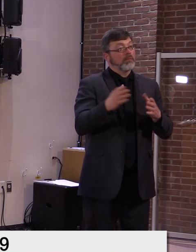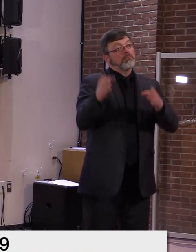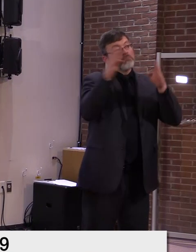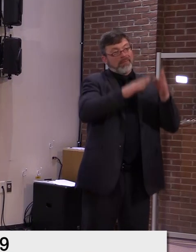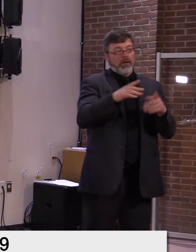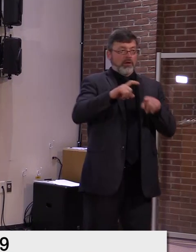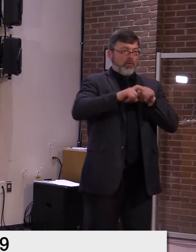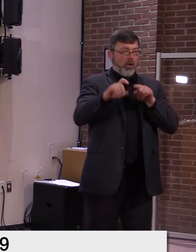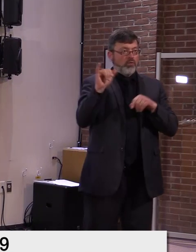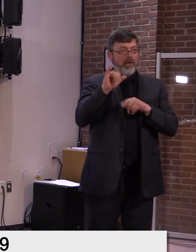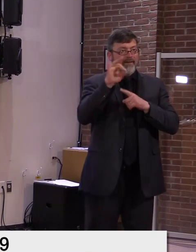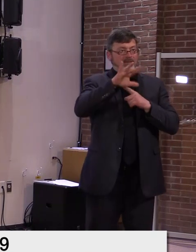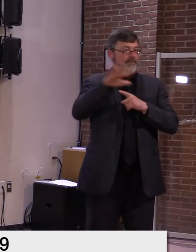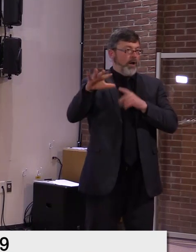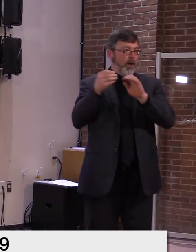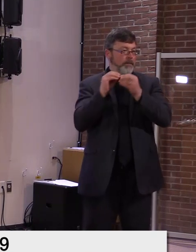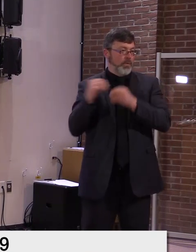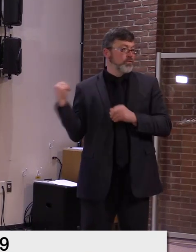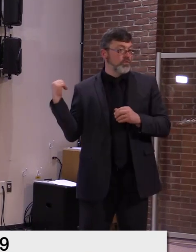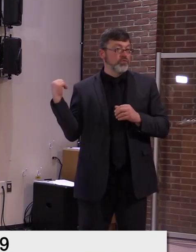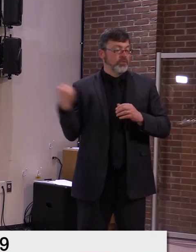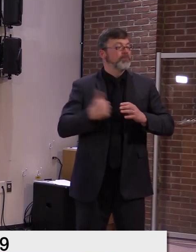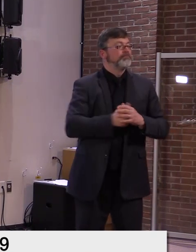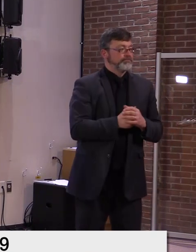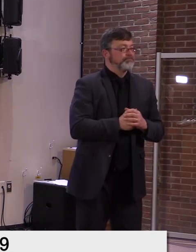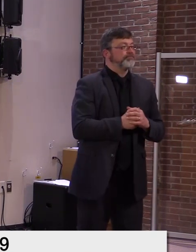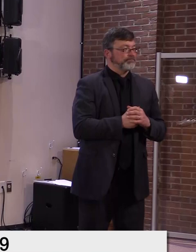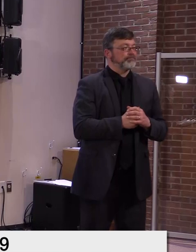855-722-7878. Moving on to homebound individuals,